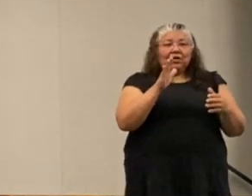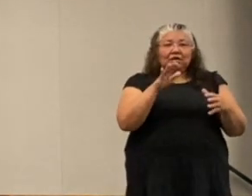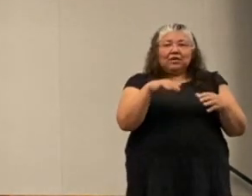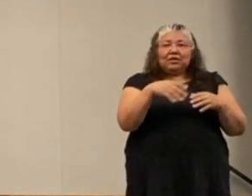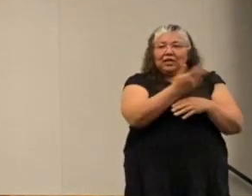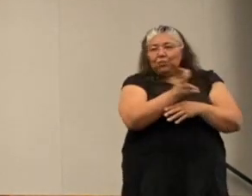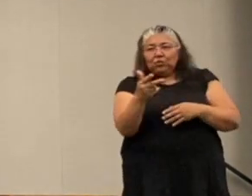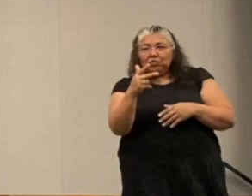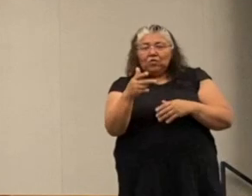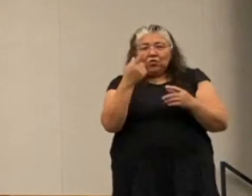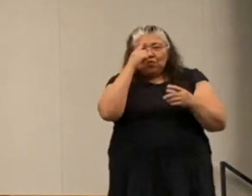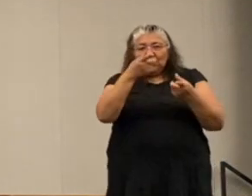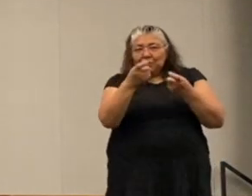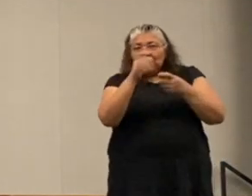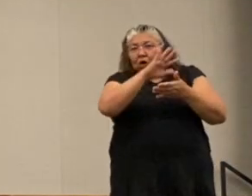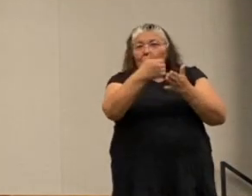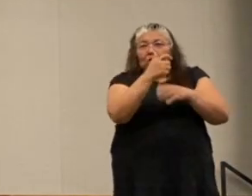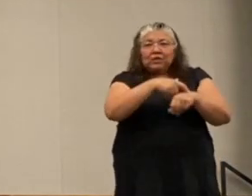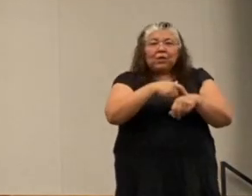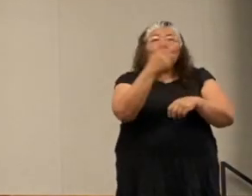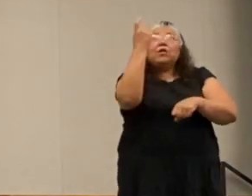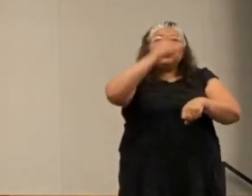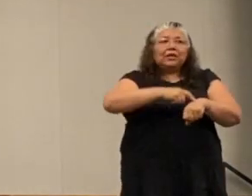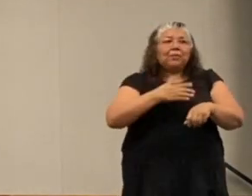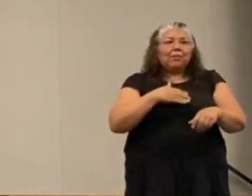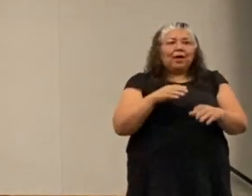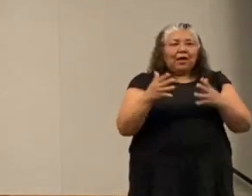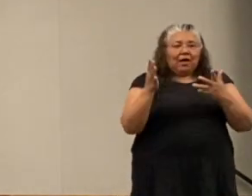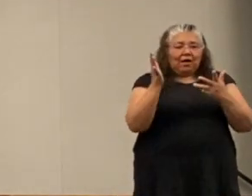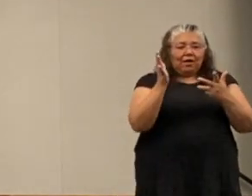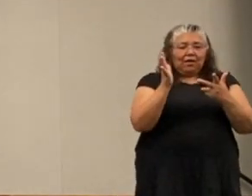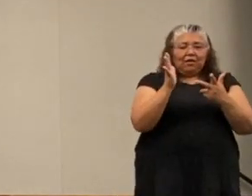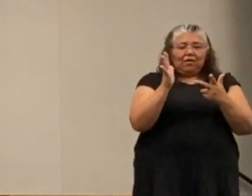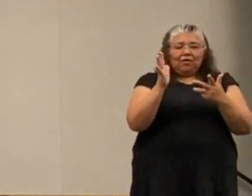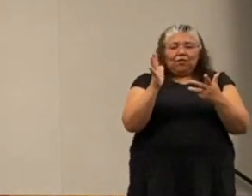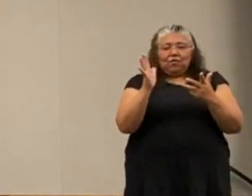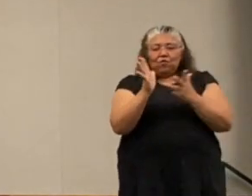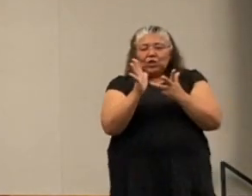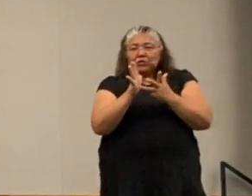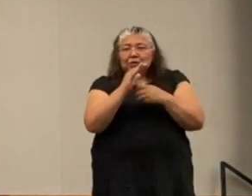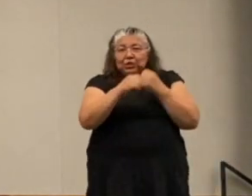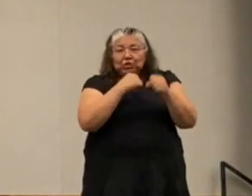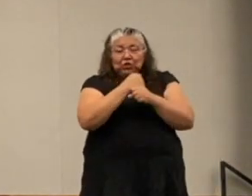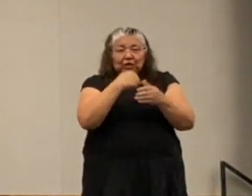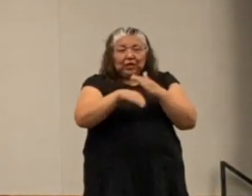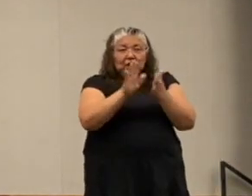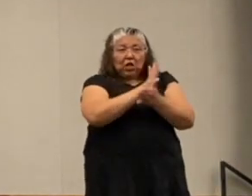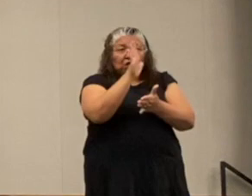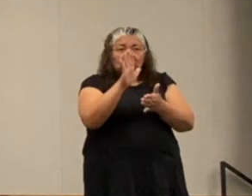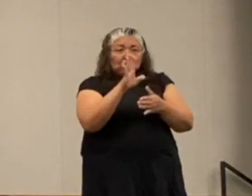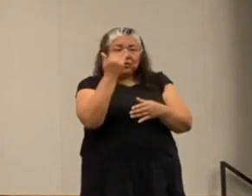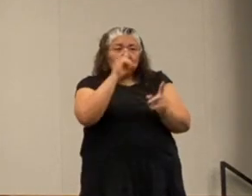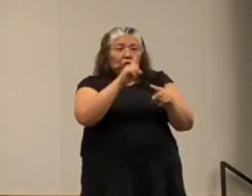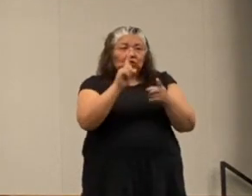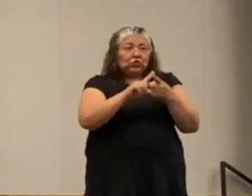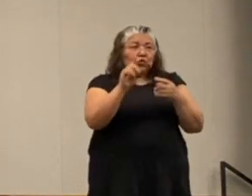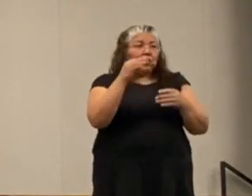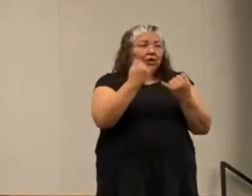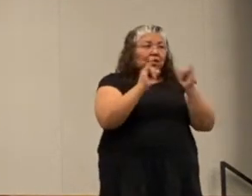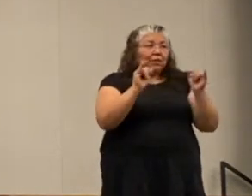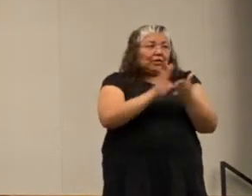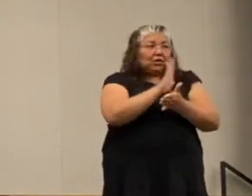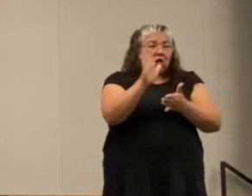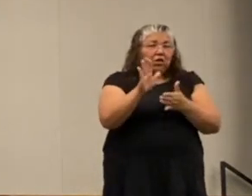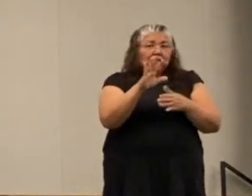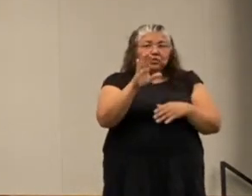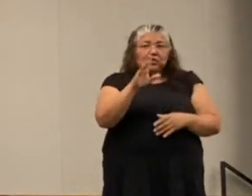speeding all the time. In fact, one time, my freshman year in college, my buddy was going to Independence, Kansas College there, and I